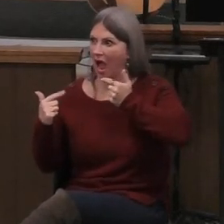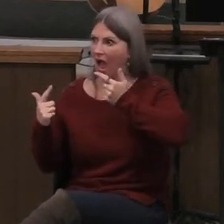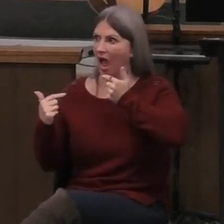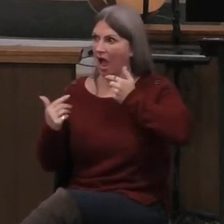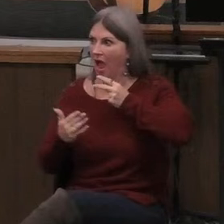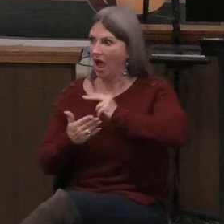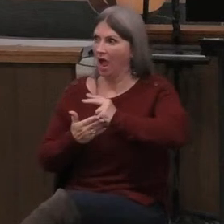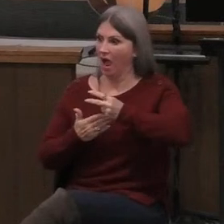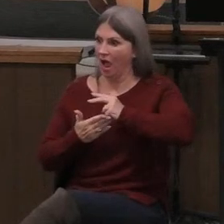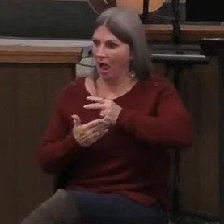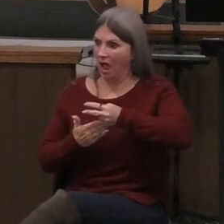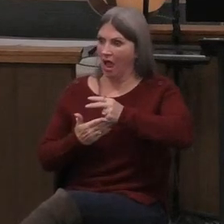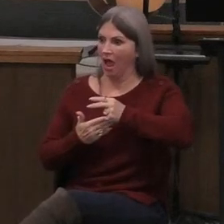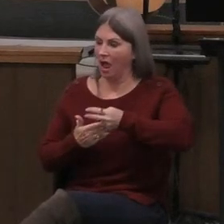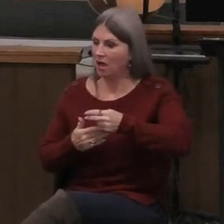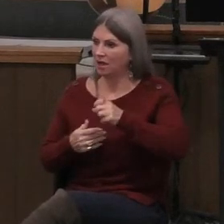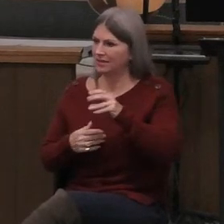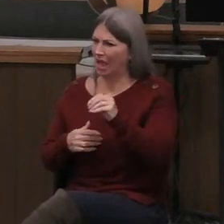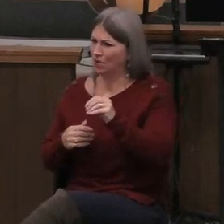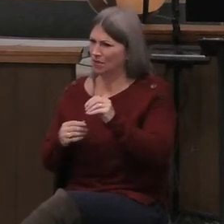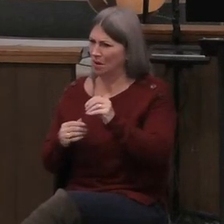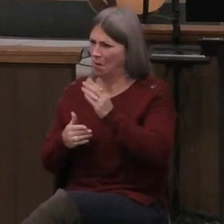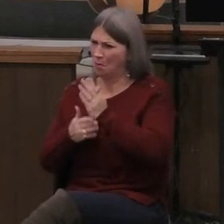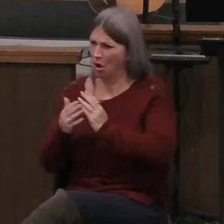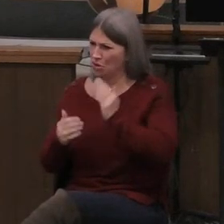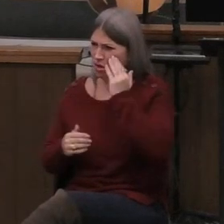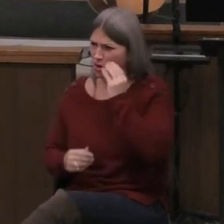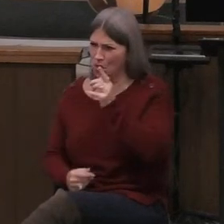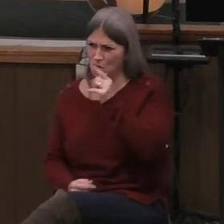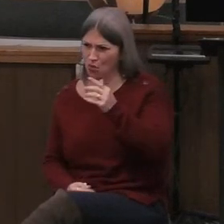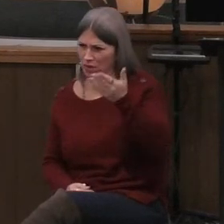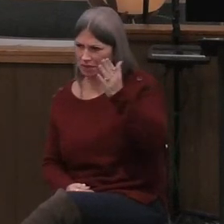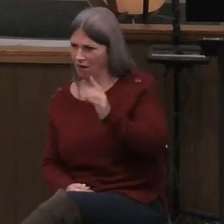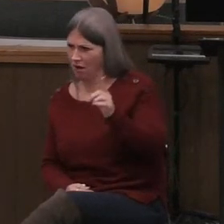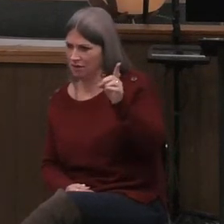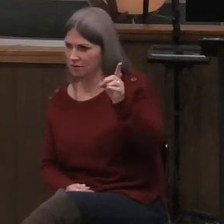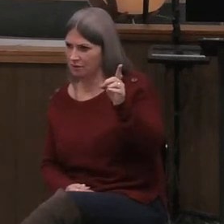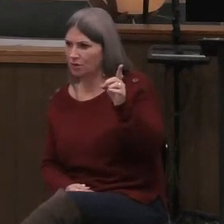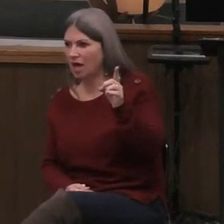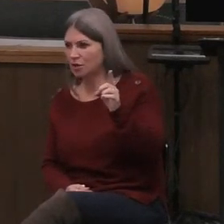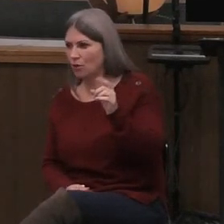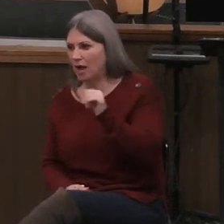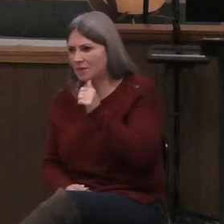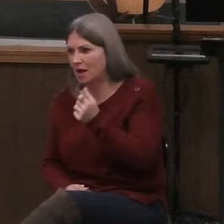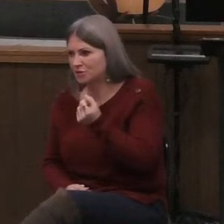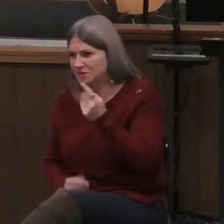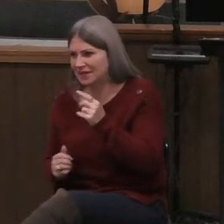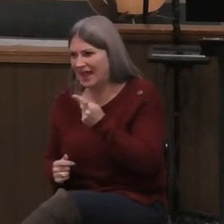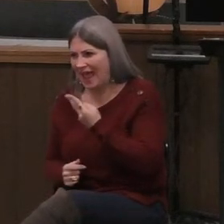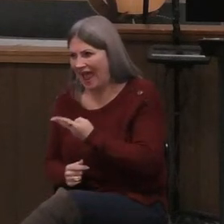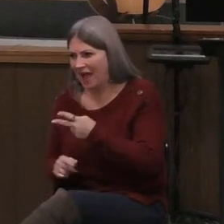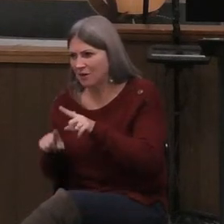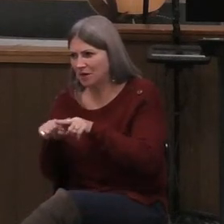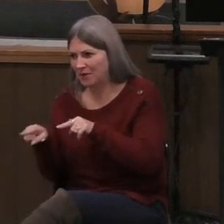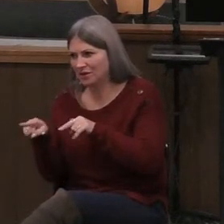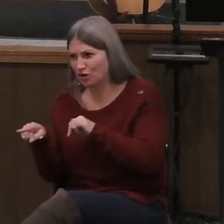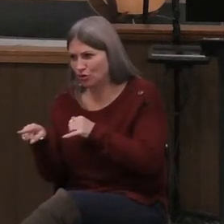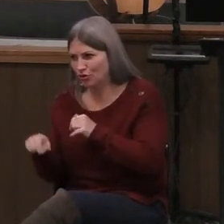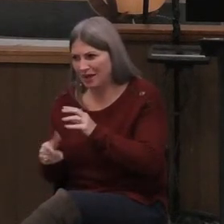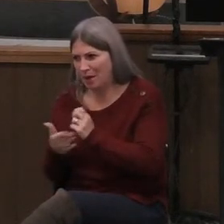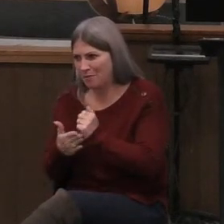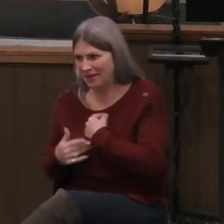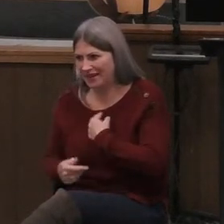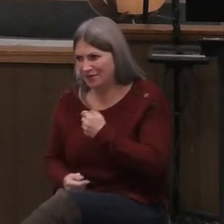their knowing who God was or whatever. I think the liver shiver is the dancing that they